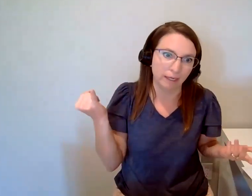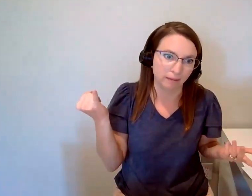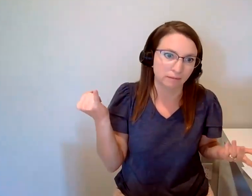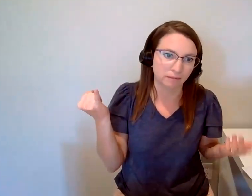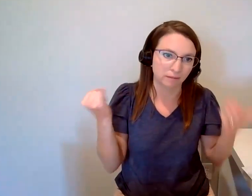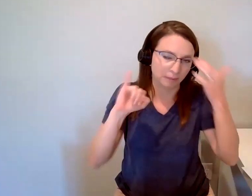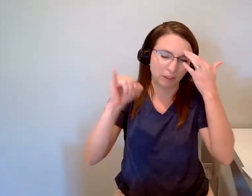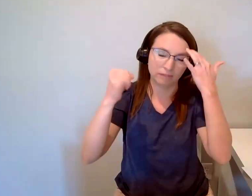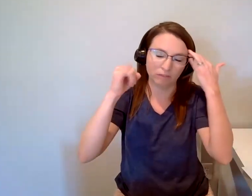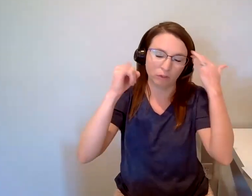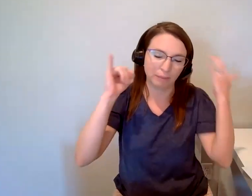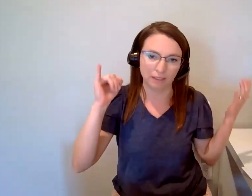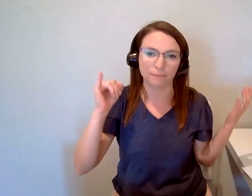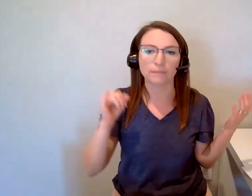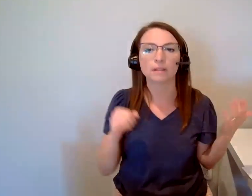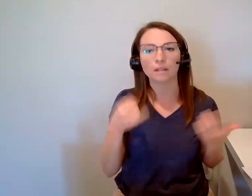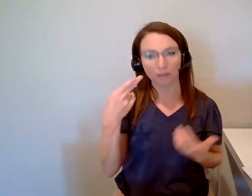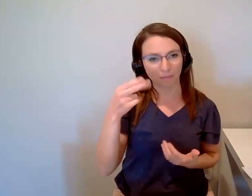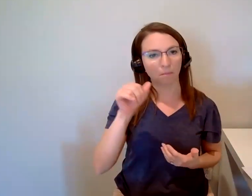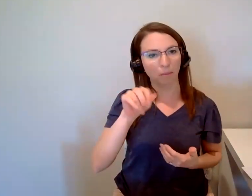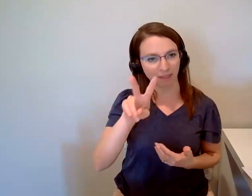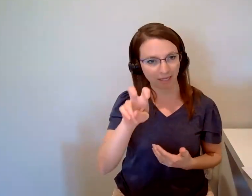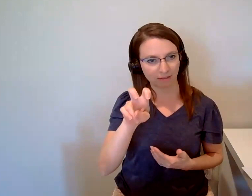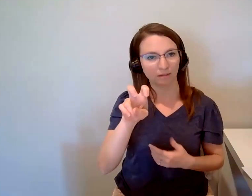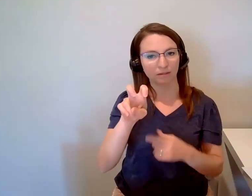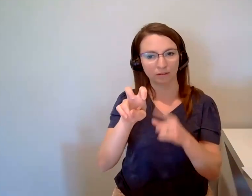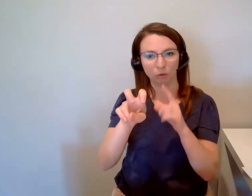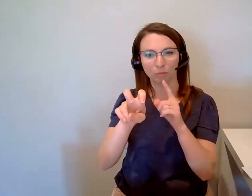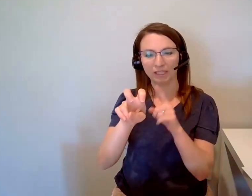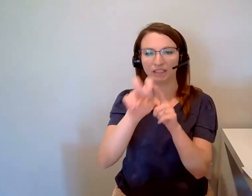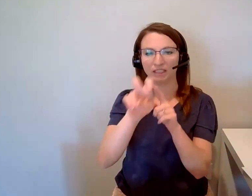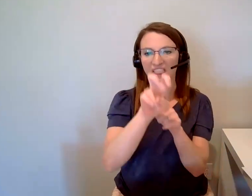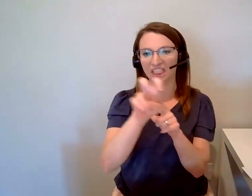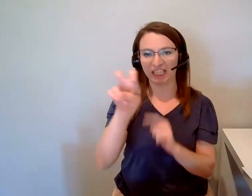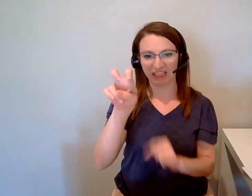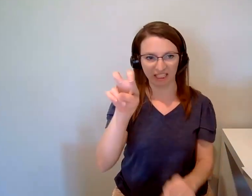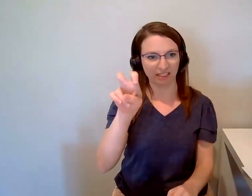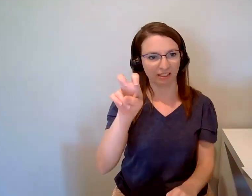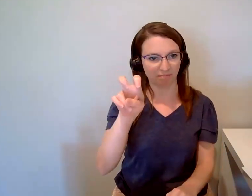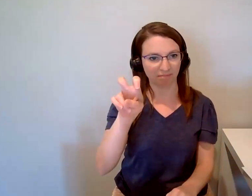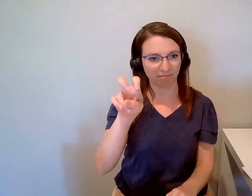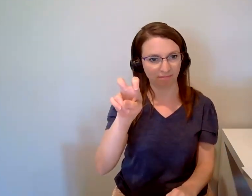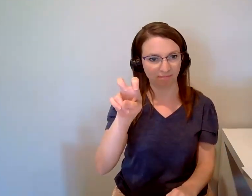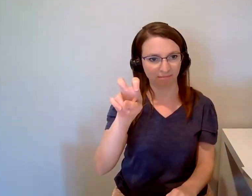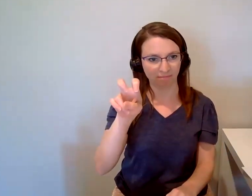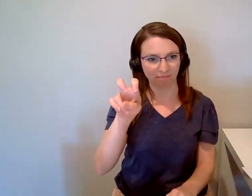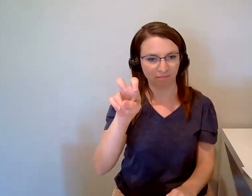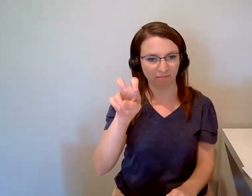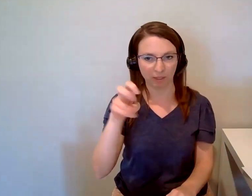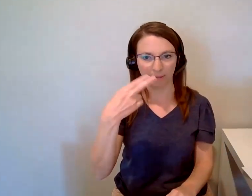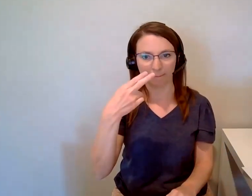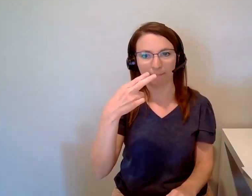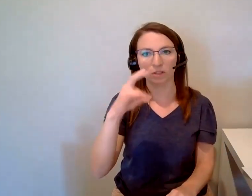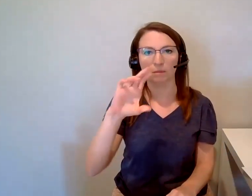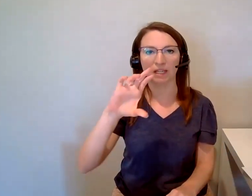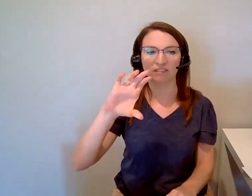I. I mean, you have to have your pinky. But yes, you might see an E like this. Okay, you might even